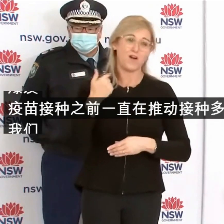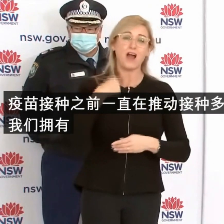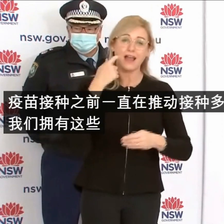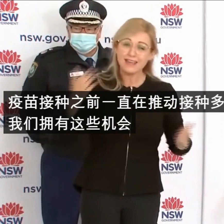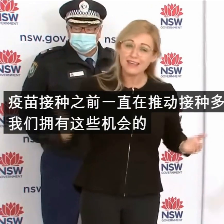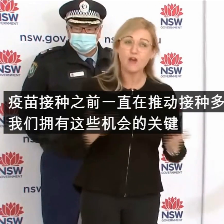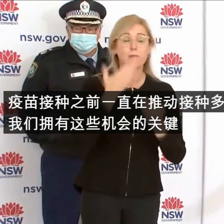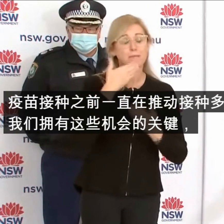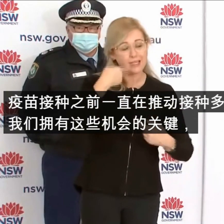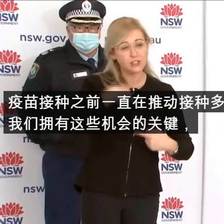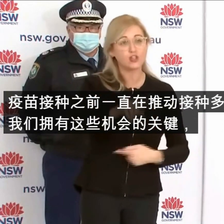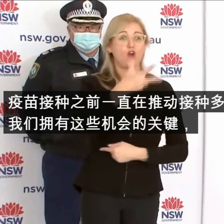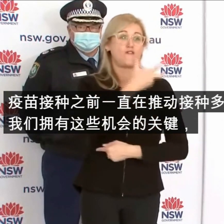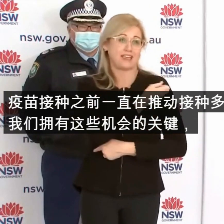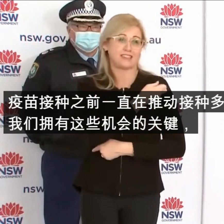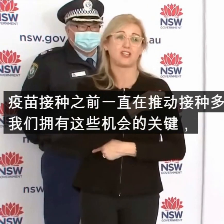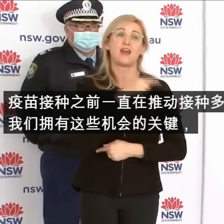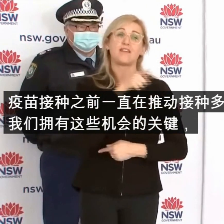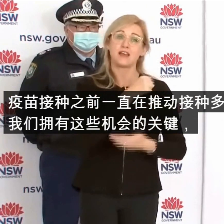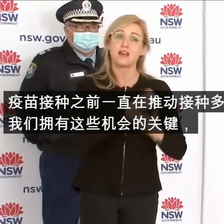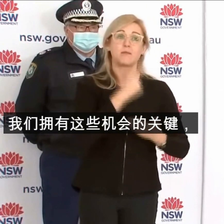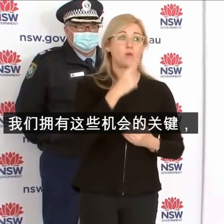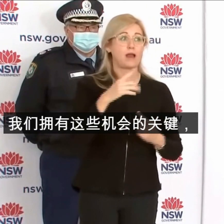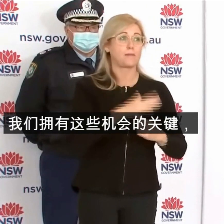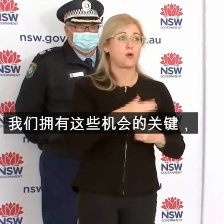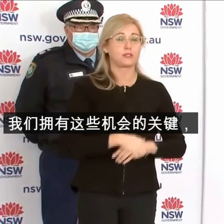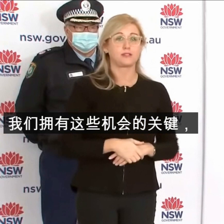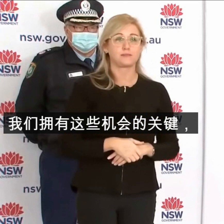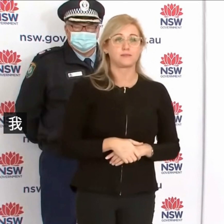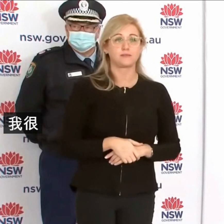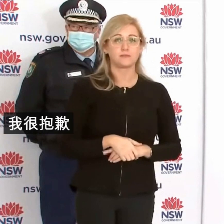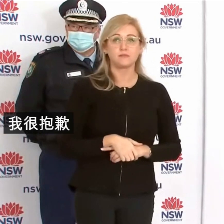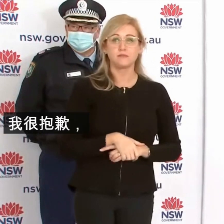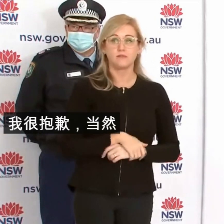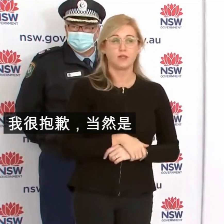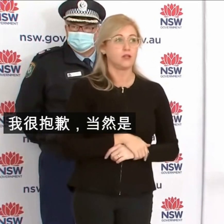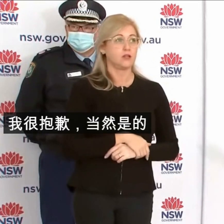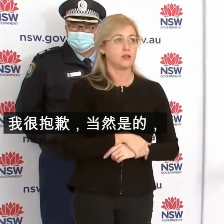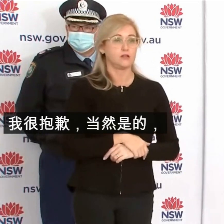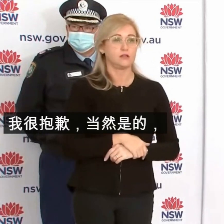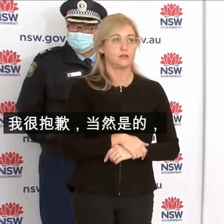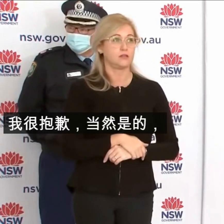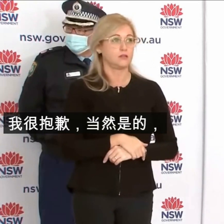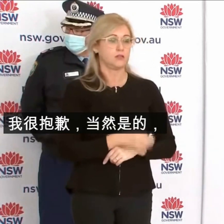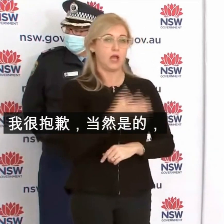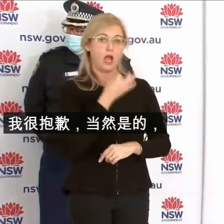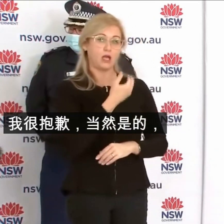vaccination rates are key to us having those opportunities. Sorry, that's okay. I'm sorry? Oh, certainly,